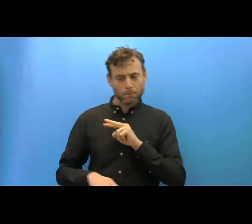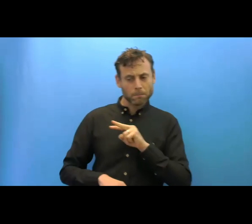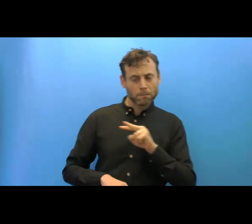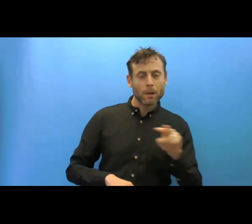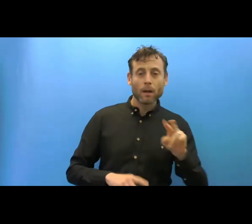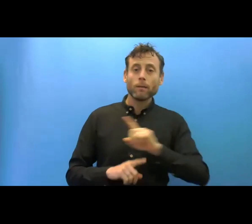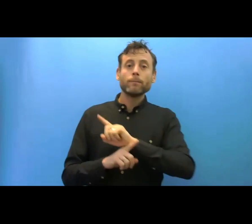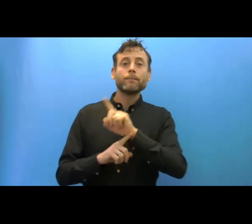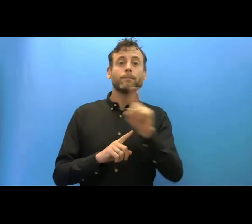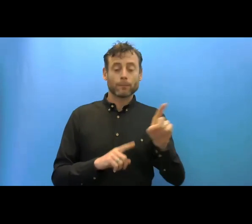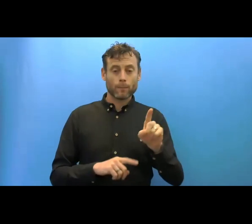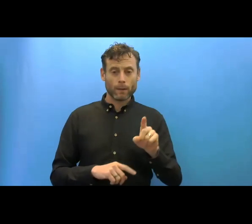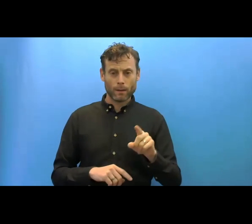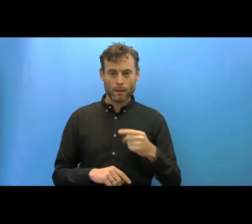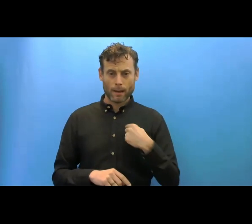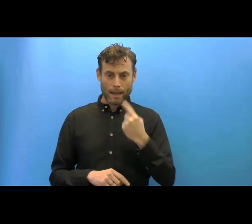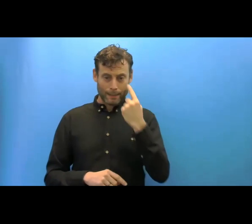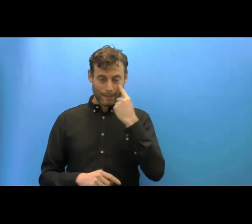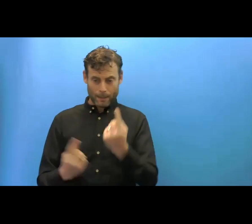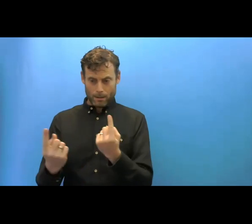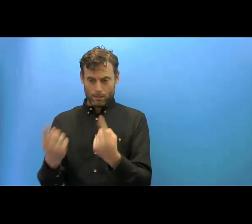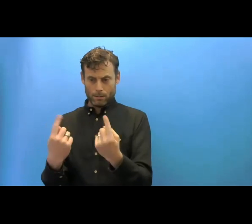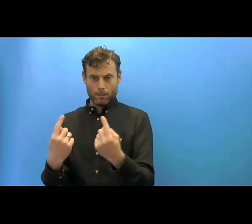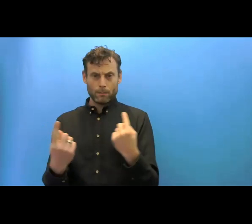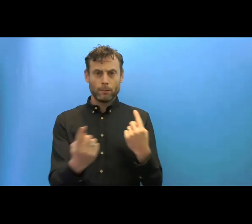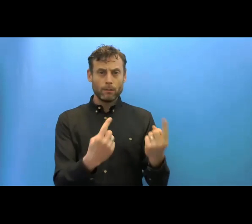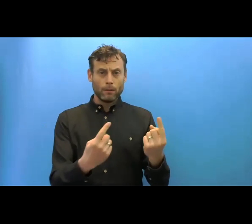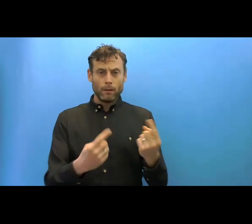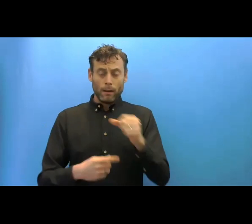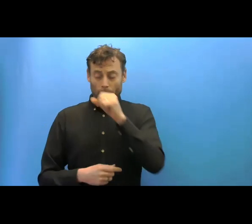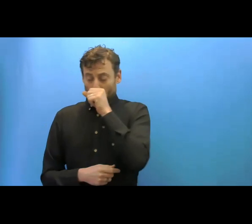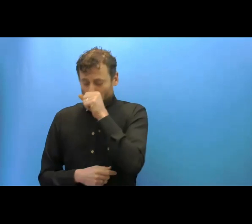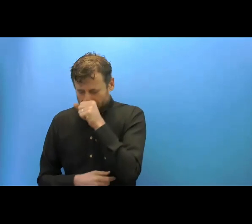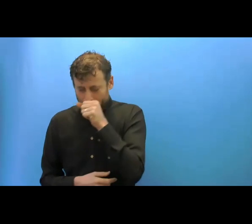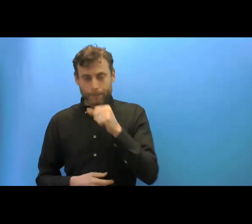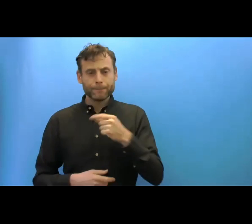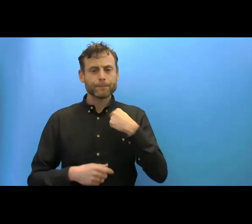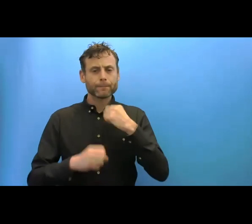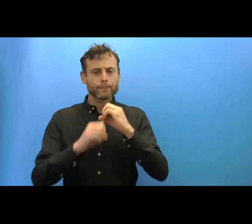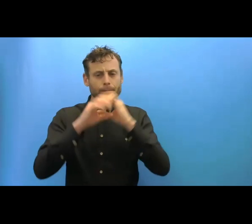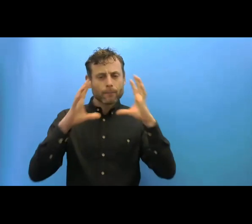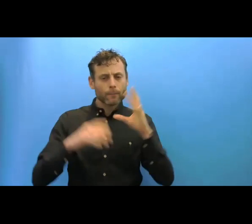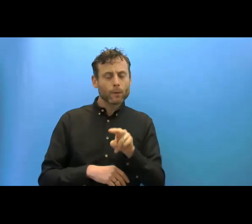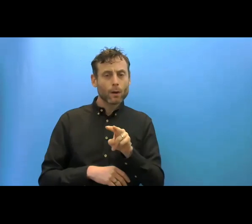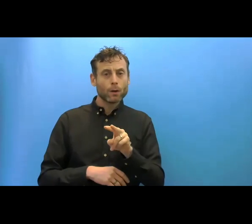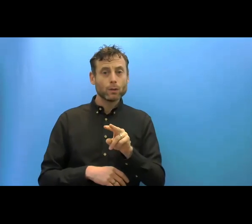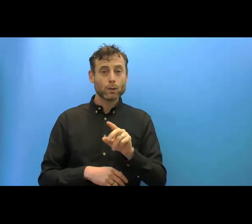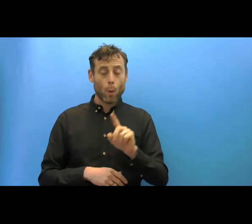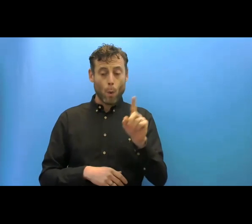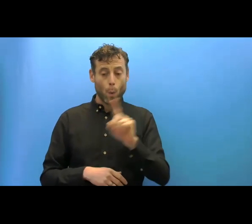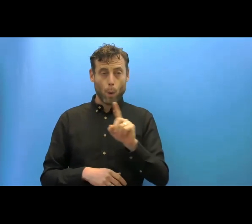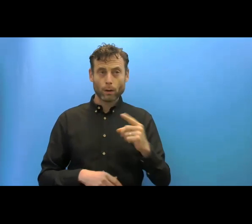at all these visual representations that I'm getting a sense of what that is, what is actually being heard and what is happening